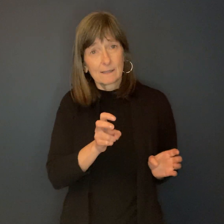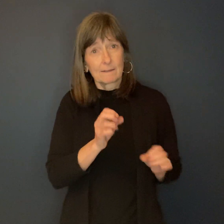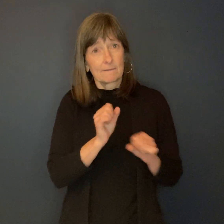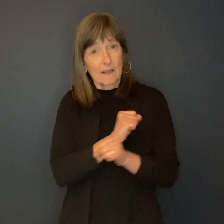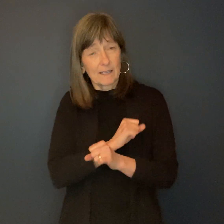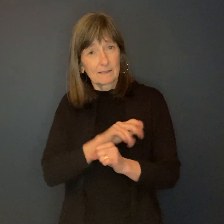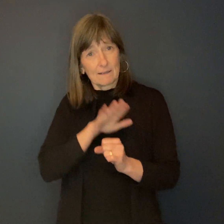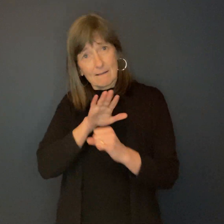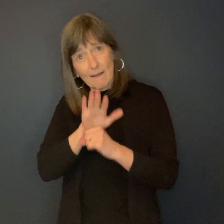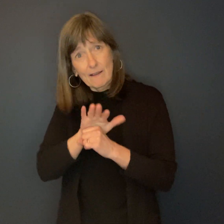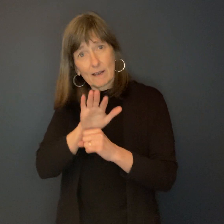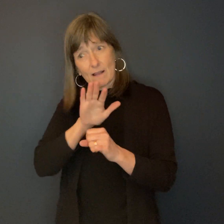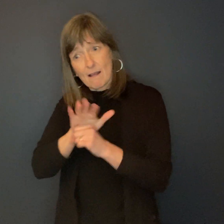up to the row on the computers,